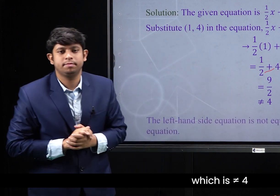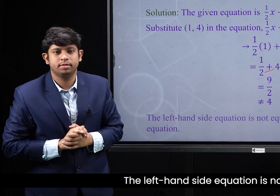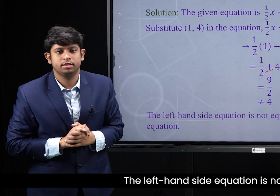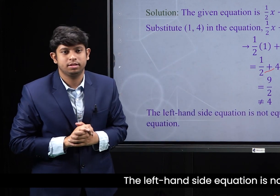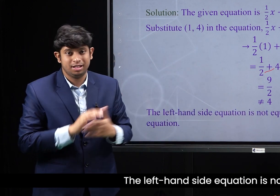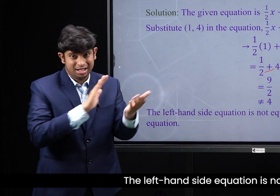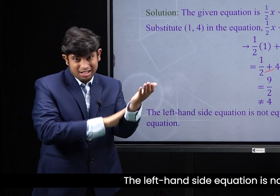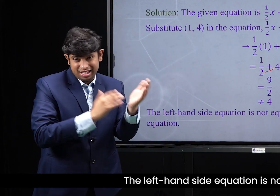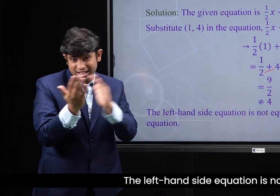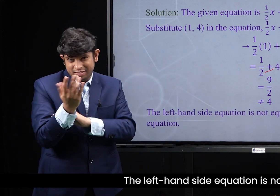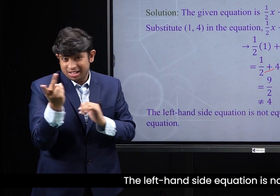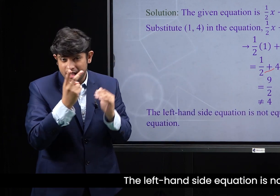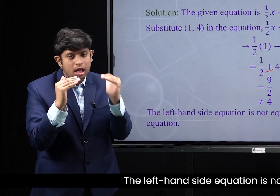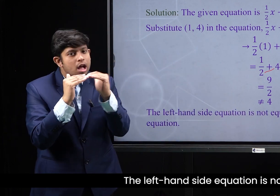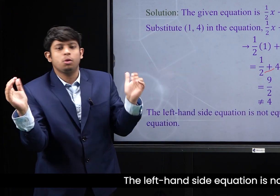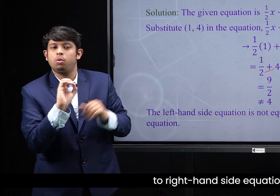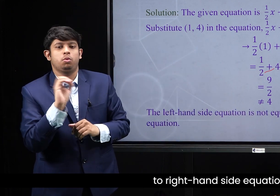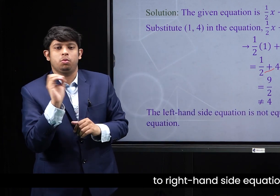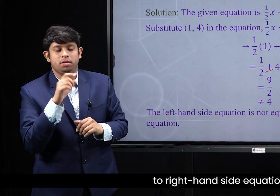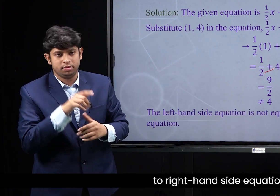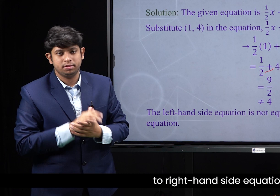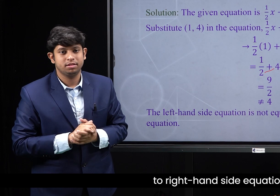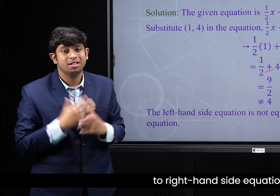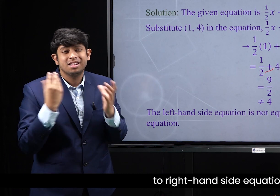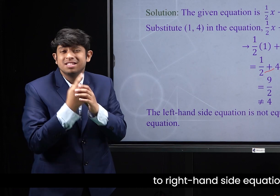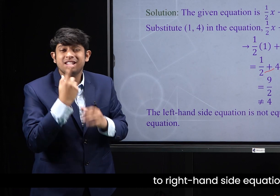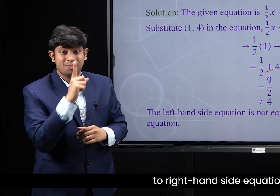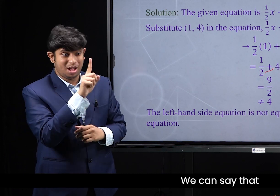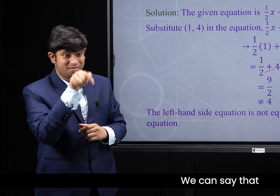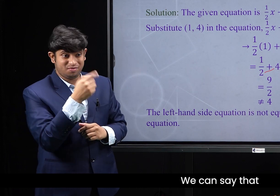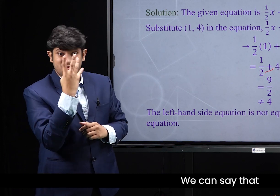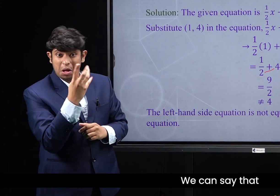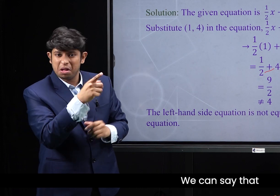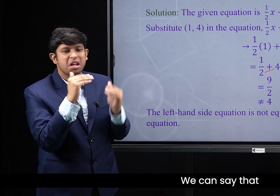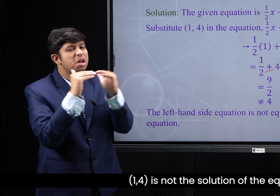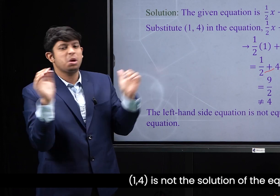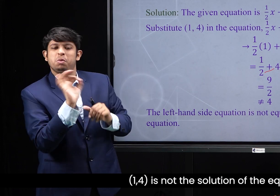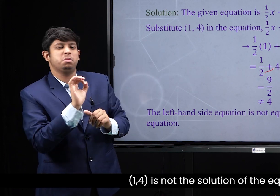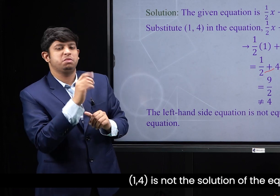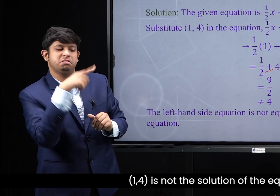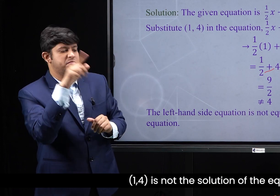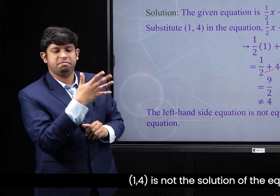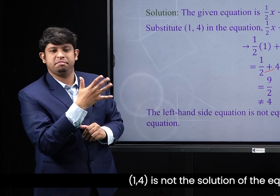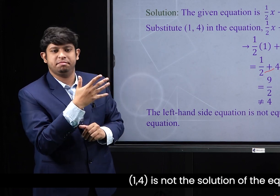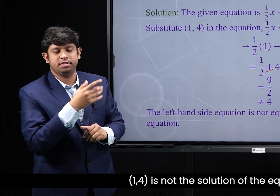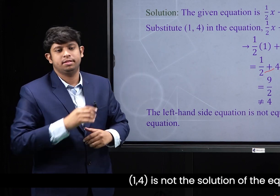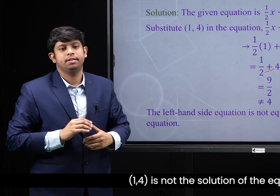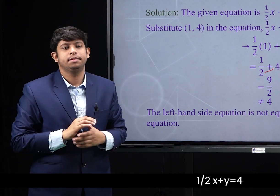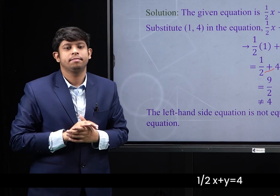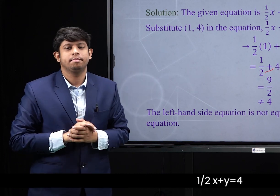The left hand side equation is not equal to right hand side equation. We can say that 1, 4 is not the solution of the equation 1 by 2x